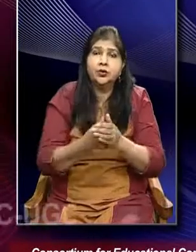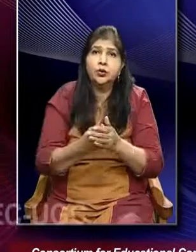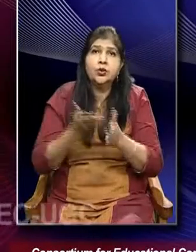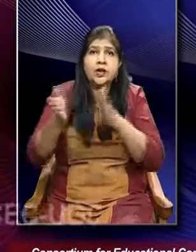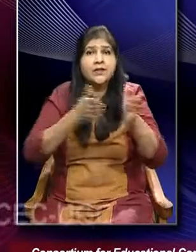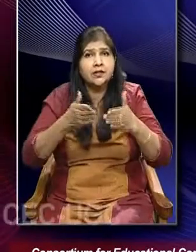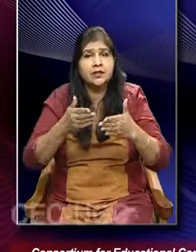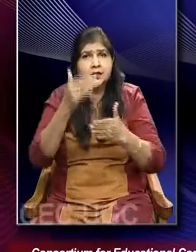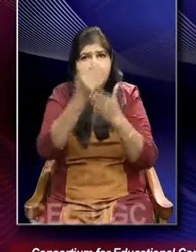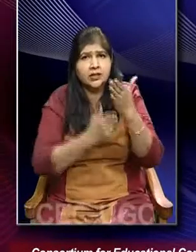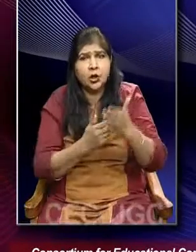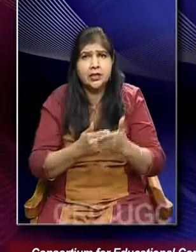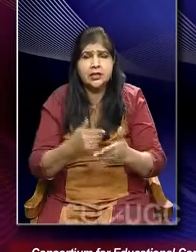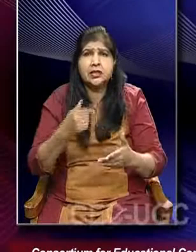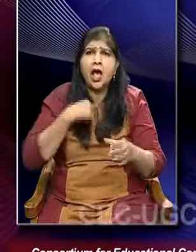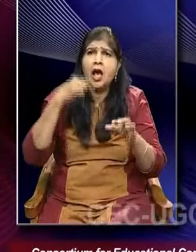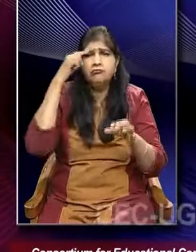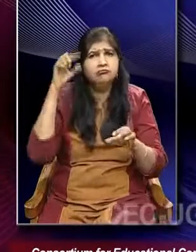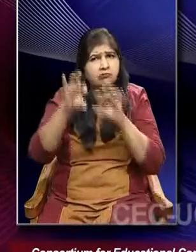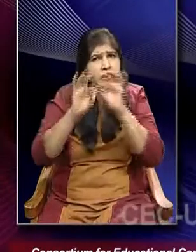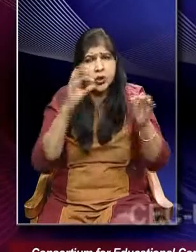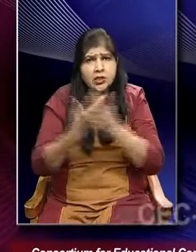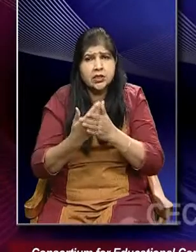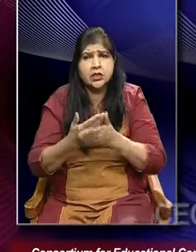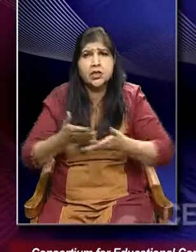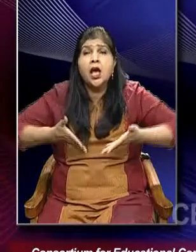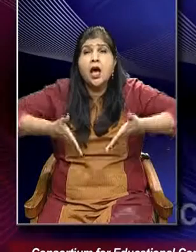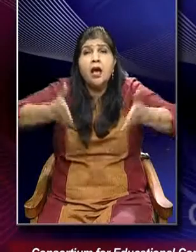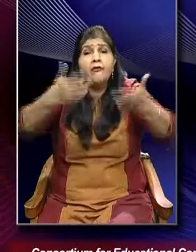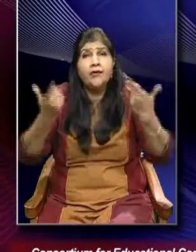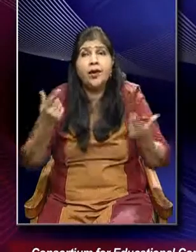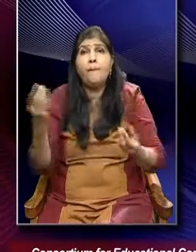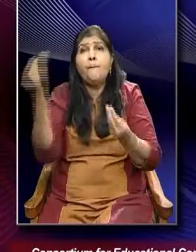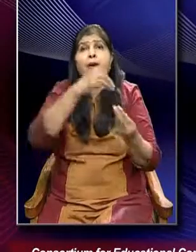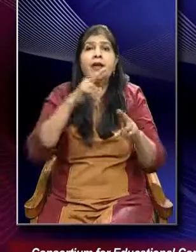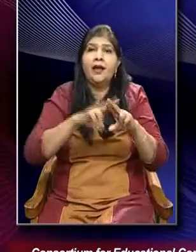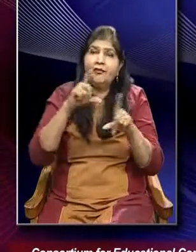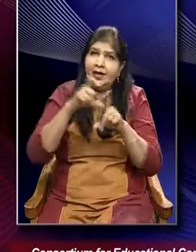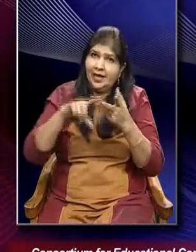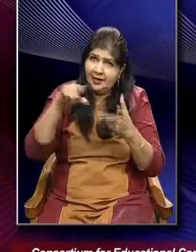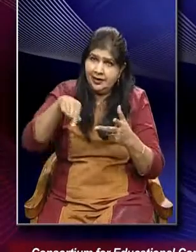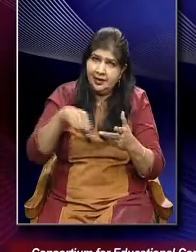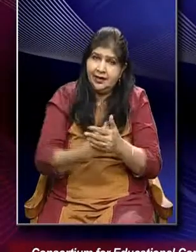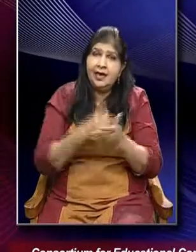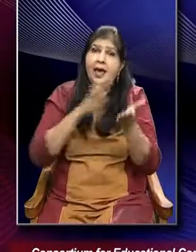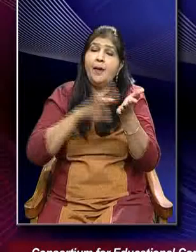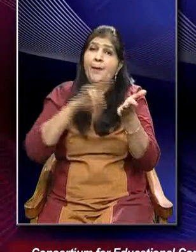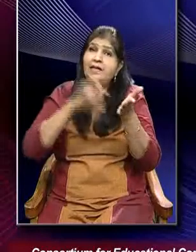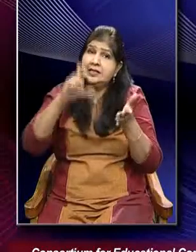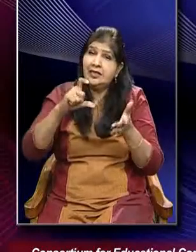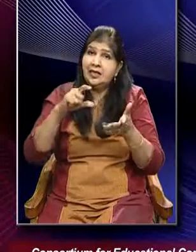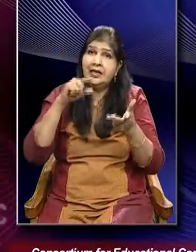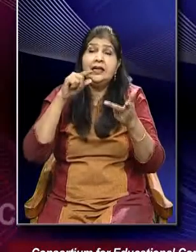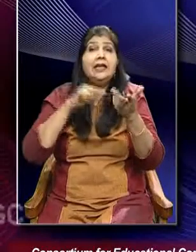to adding to infrastructure, bringing FDI. MNCs and TNCs have